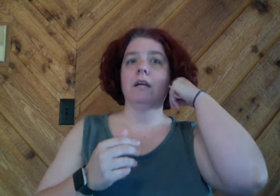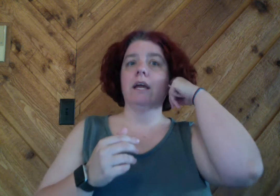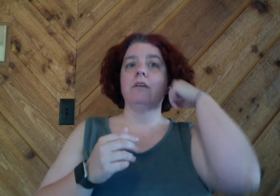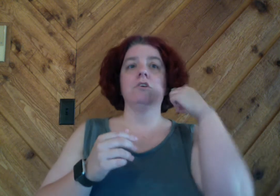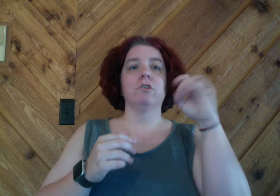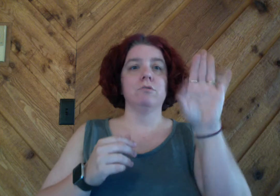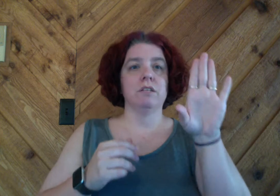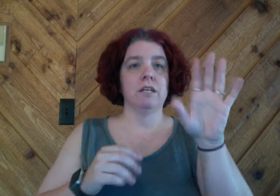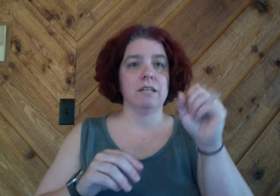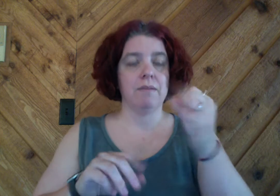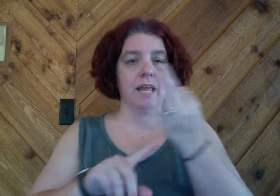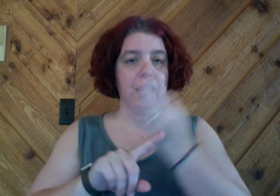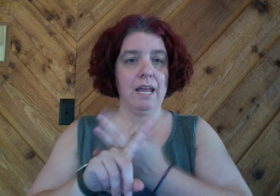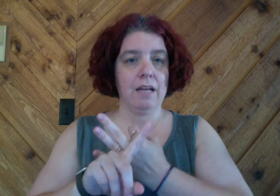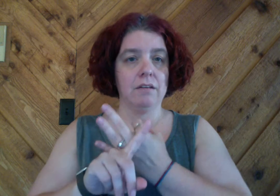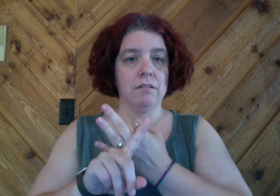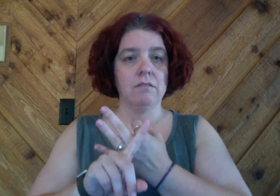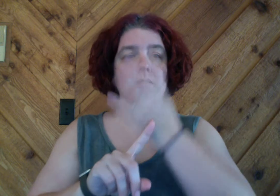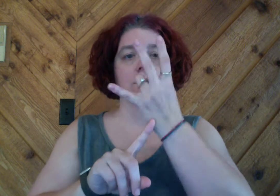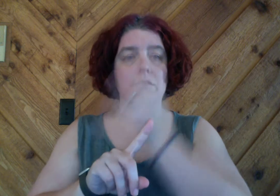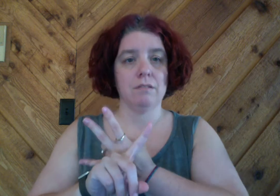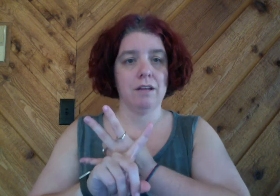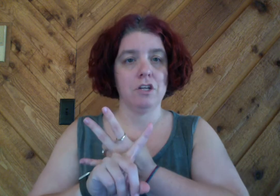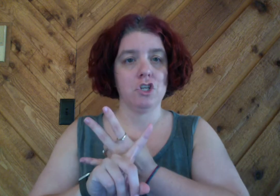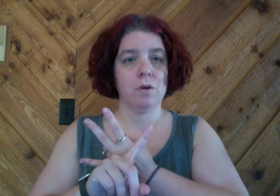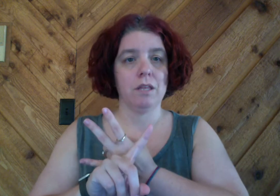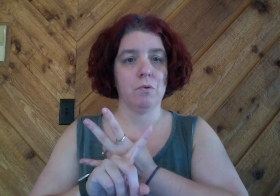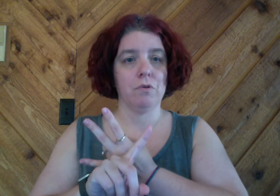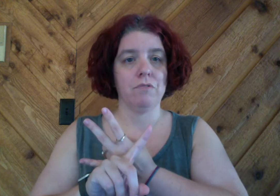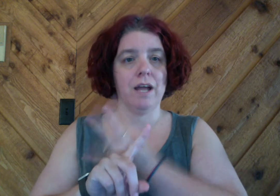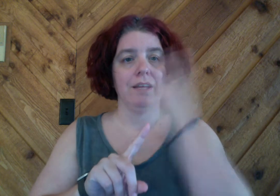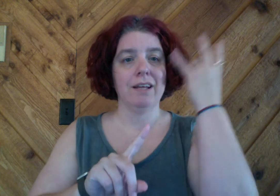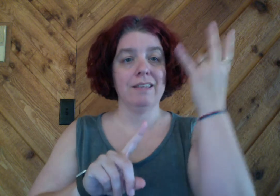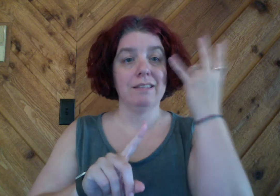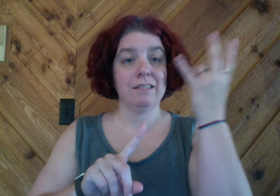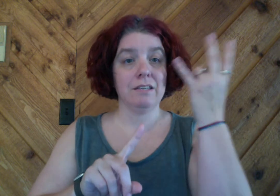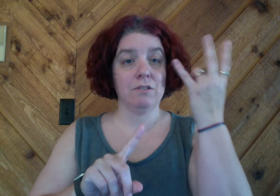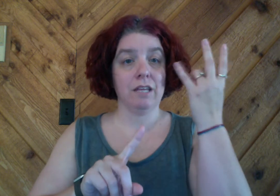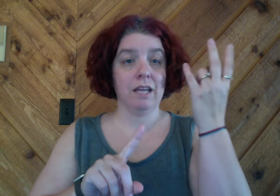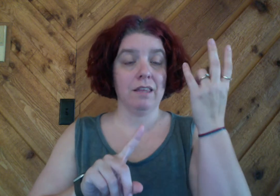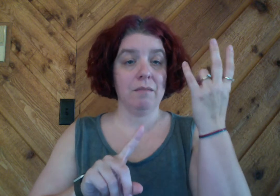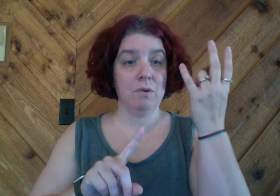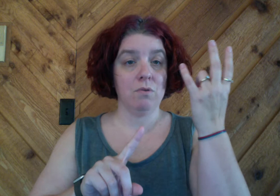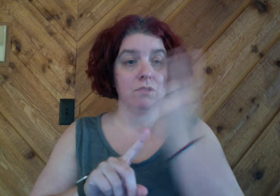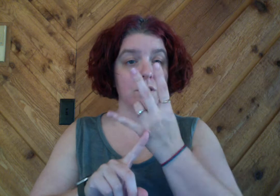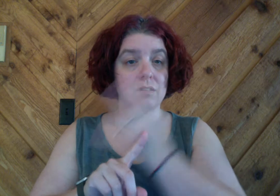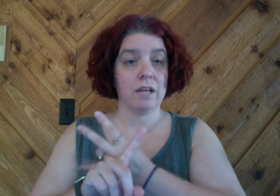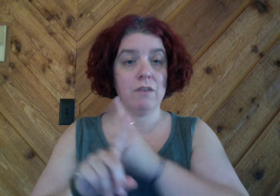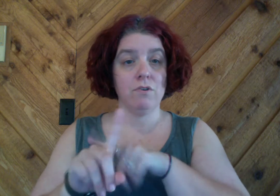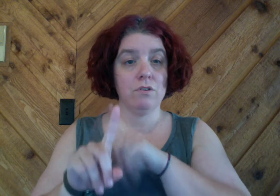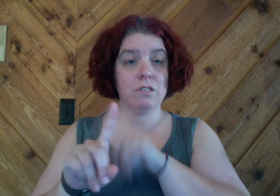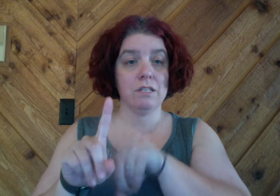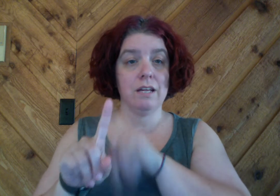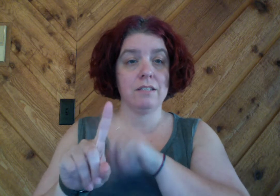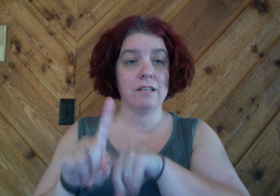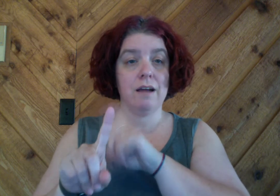Again, you're using that dominant hand and showing that rule of 9. This is the only hand that moves. Okay, if you notice, this hand is not moved